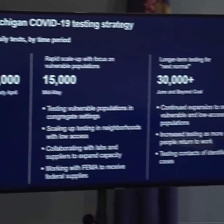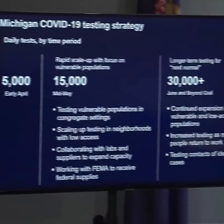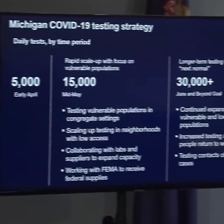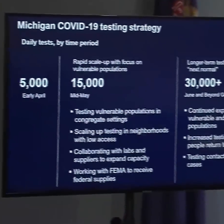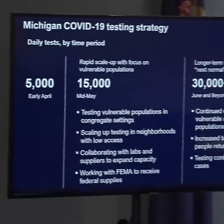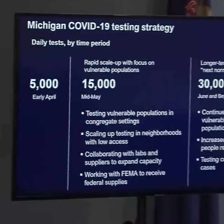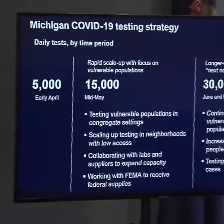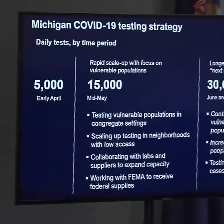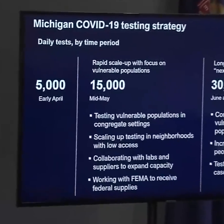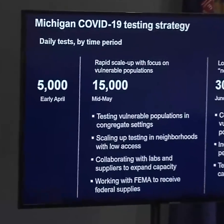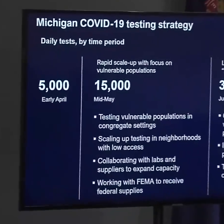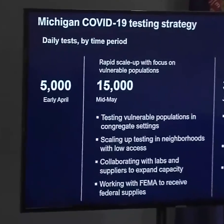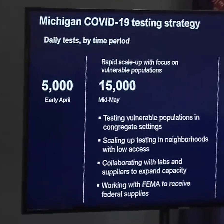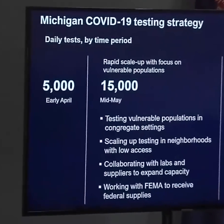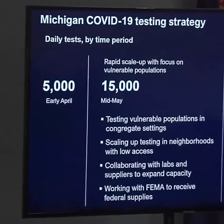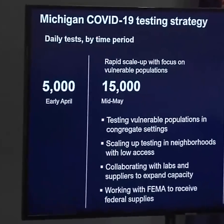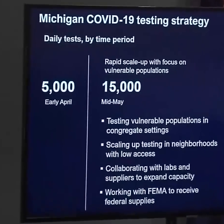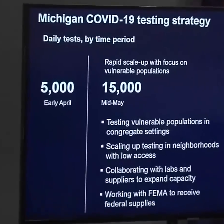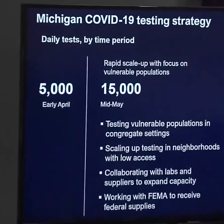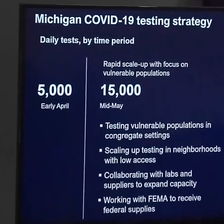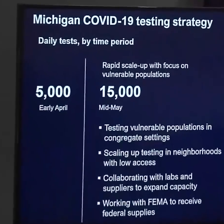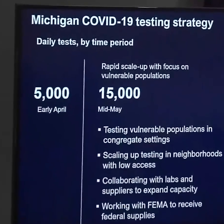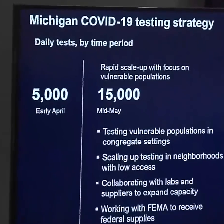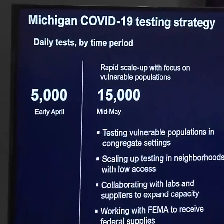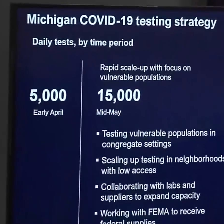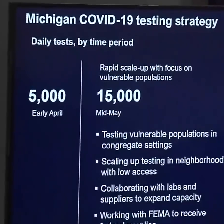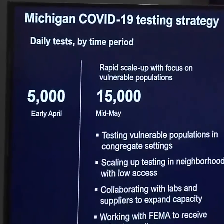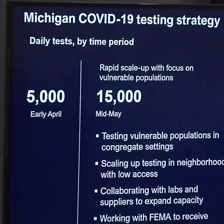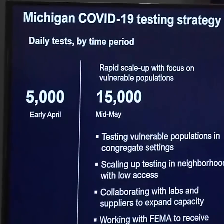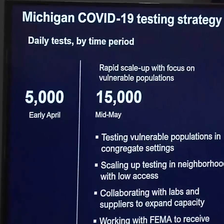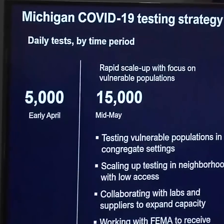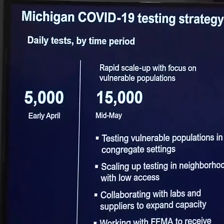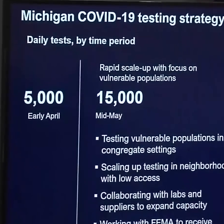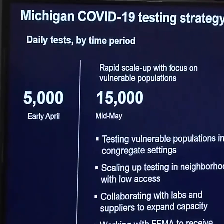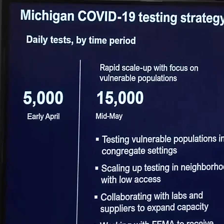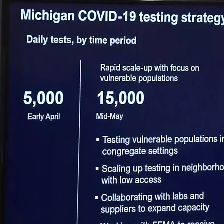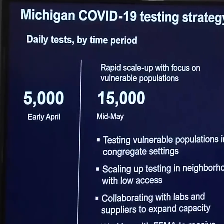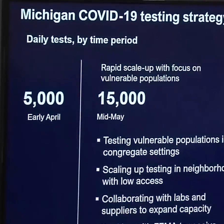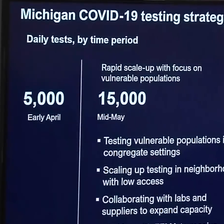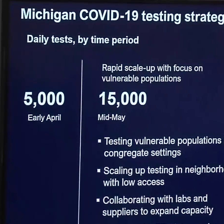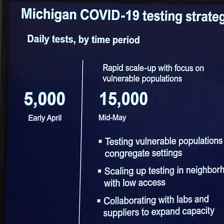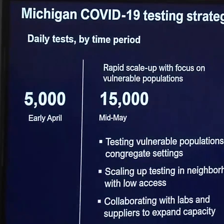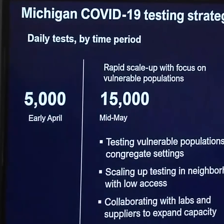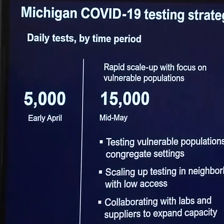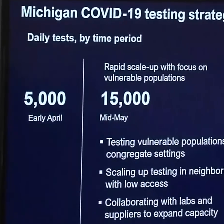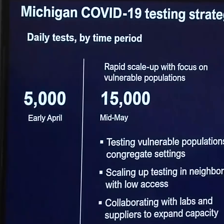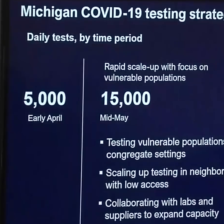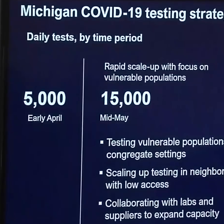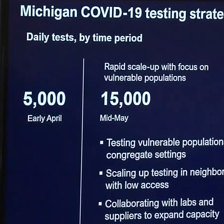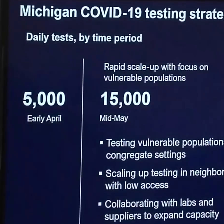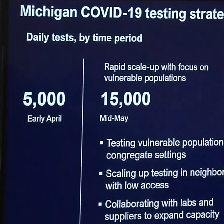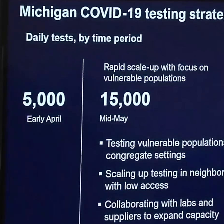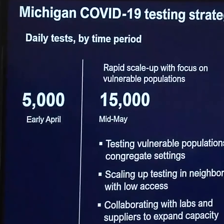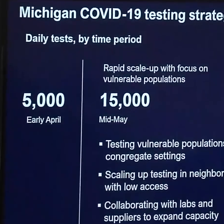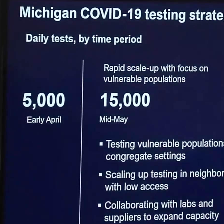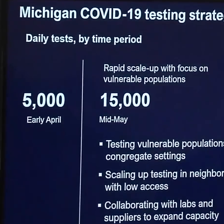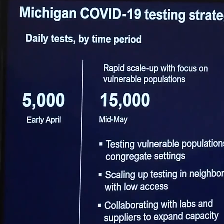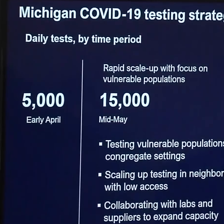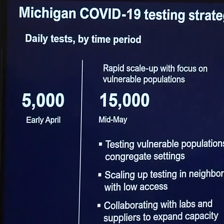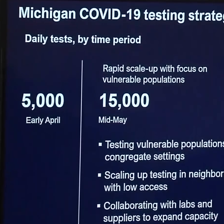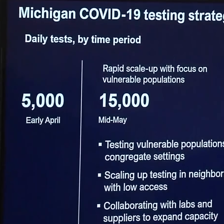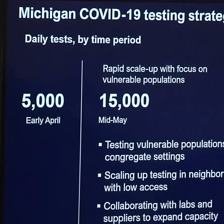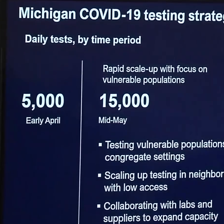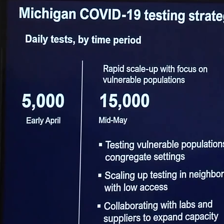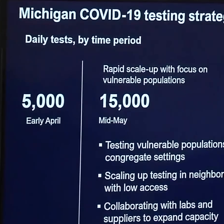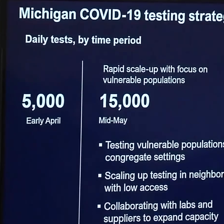pursuit of PPE. When we were looking at the numbers a month or so ago, it was clear that our testing was